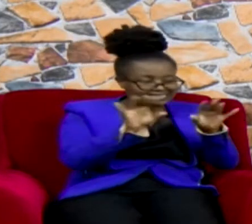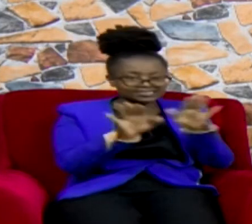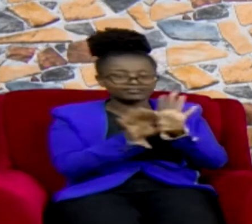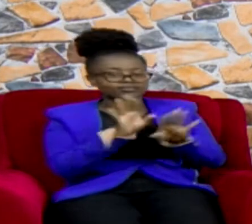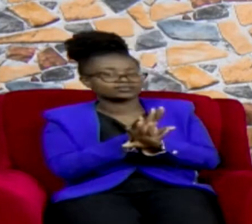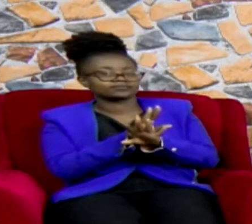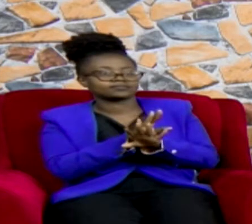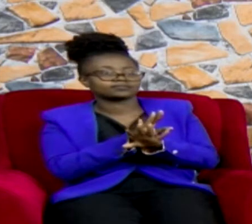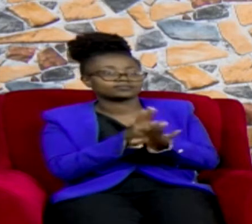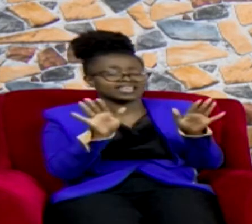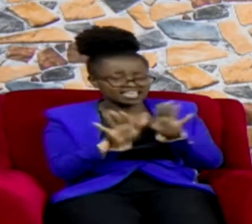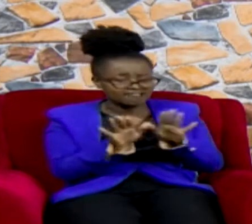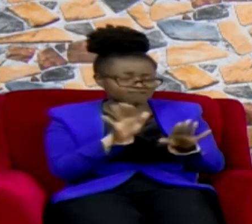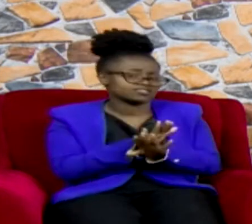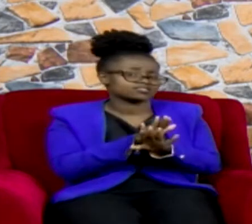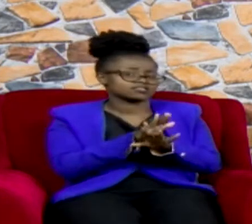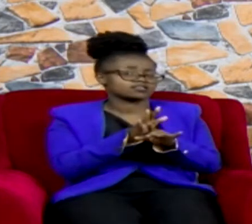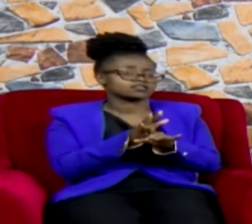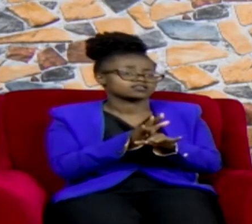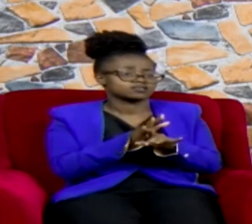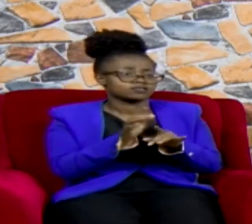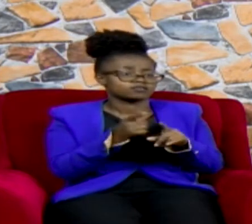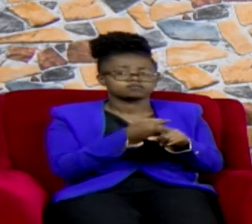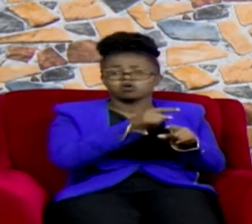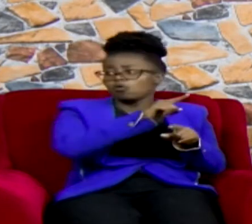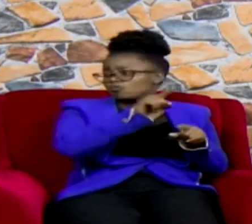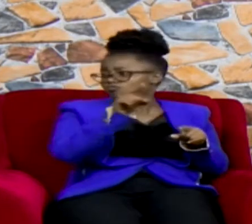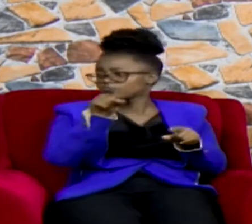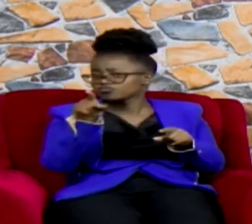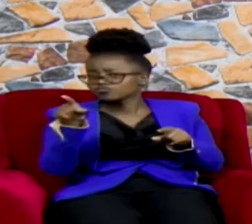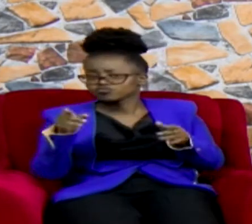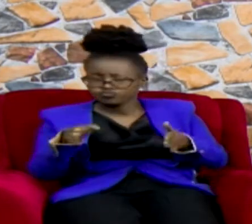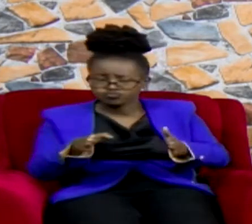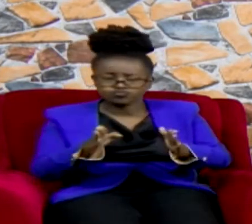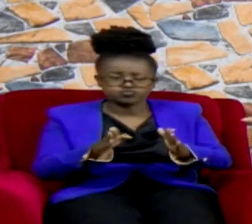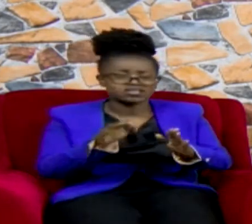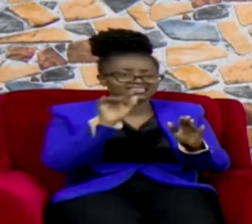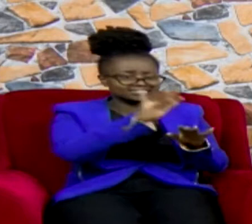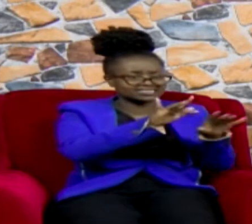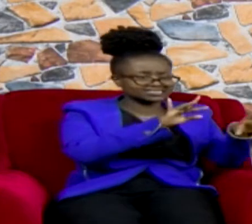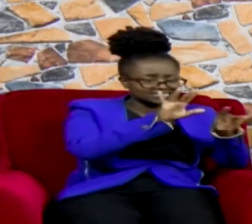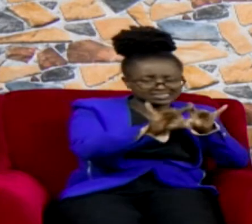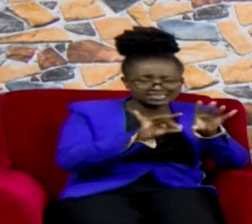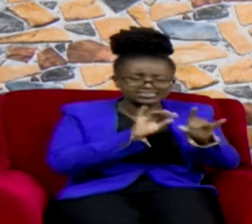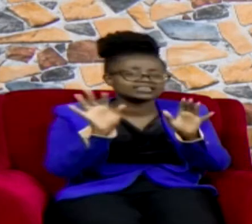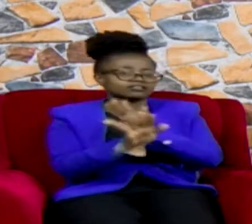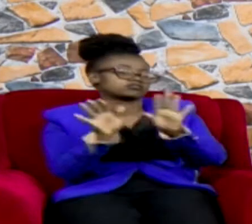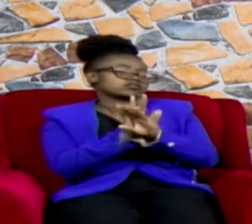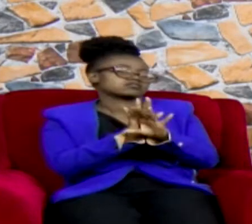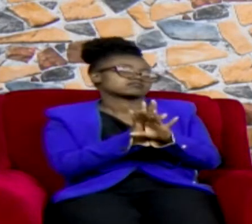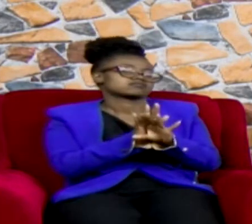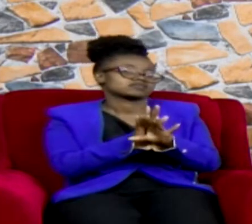supermarket. Okay. Everything, from the shelf to the last. So touching everything.